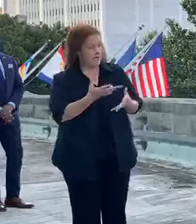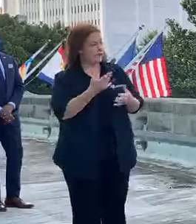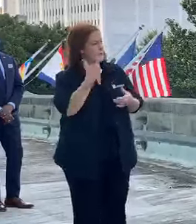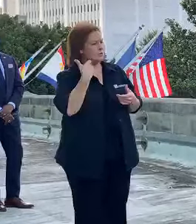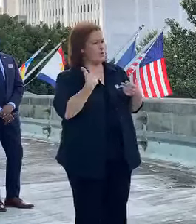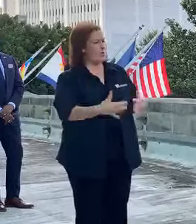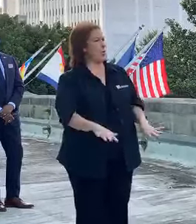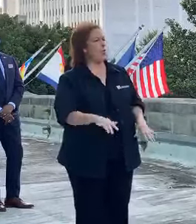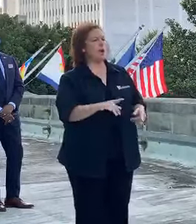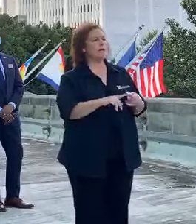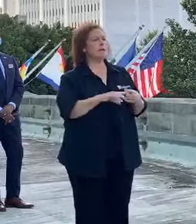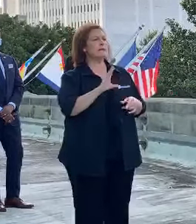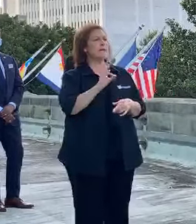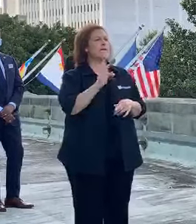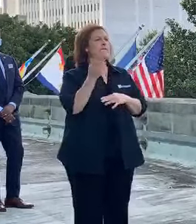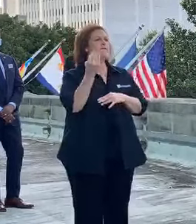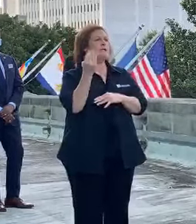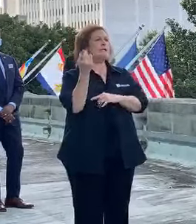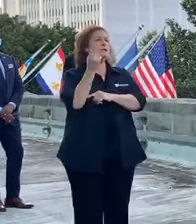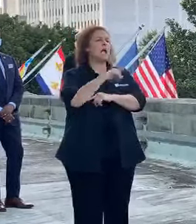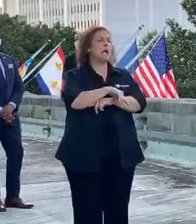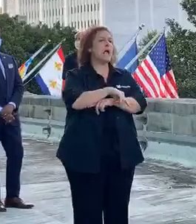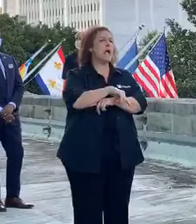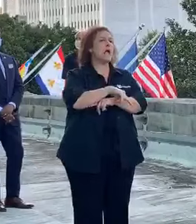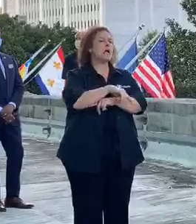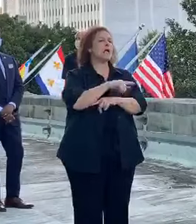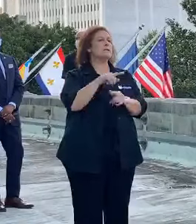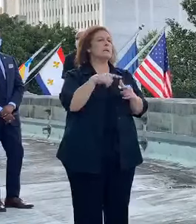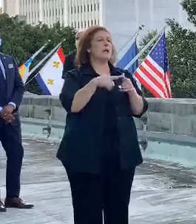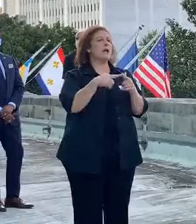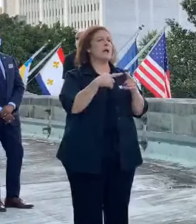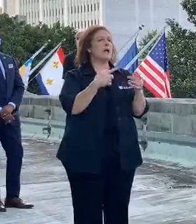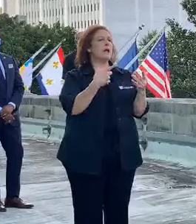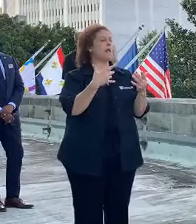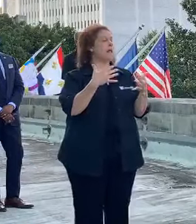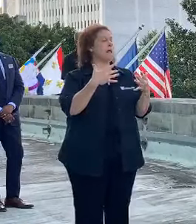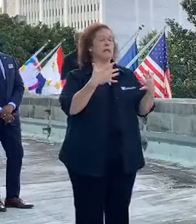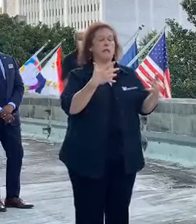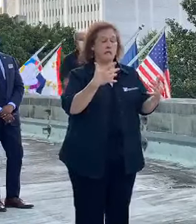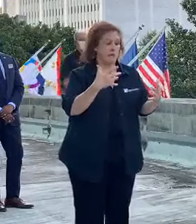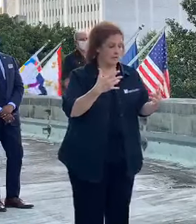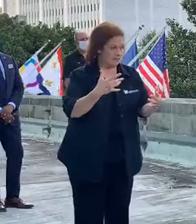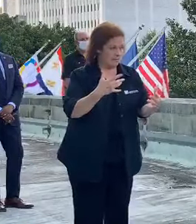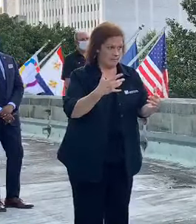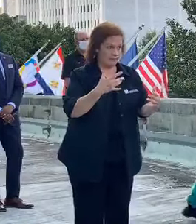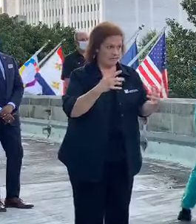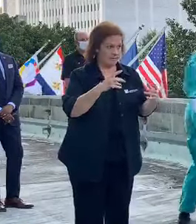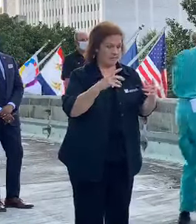waiting 14 days before we're sort of caught in the middle of a huge case surge.